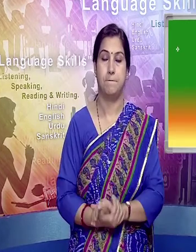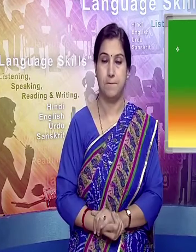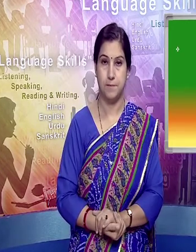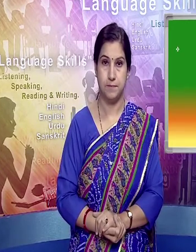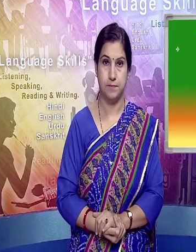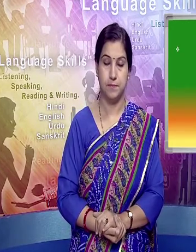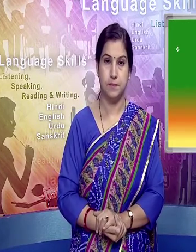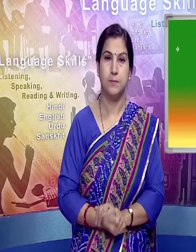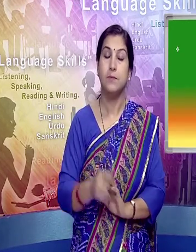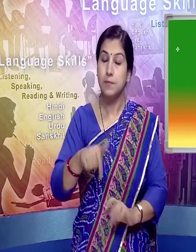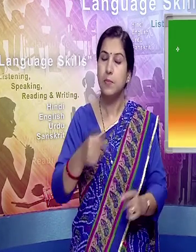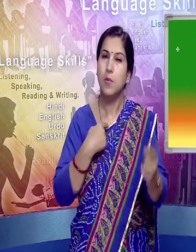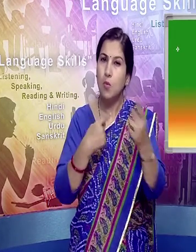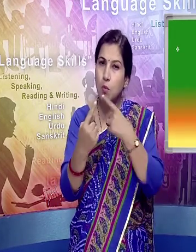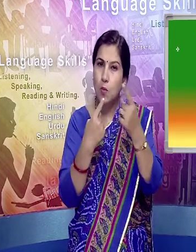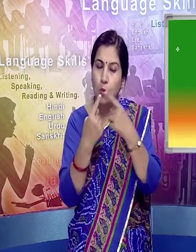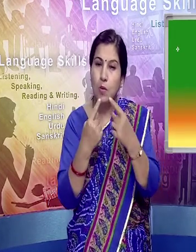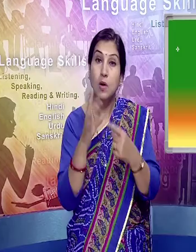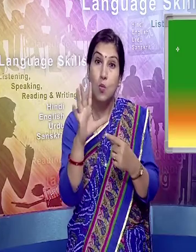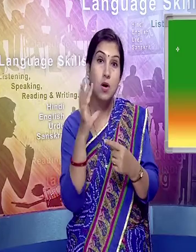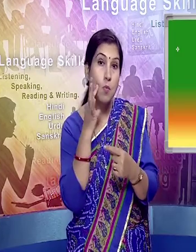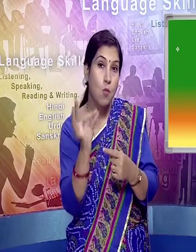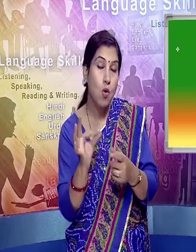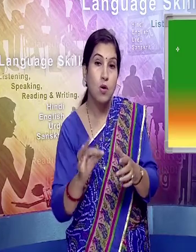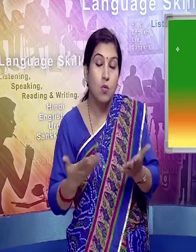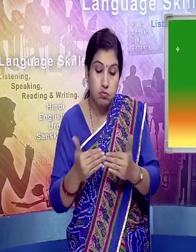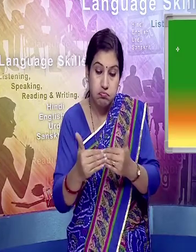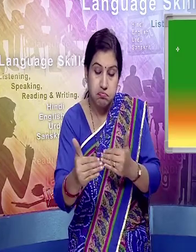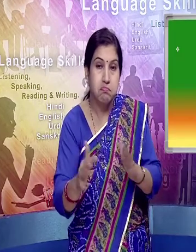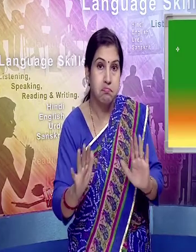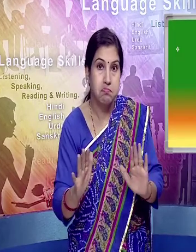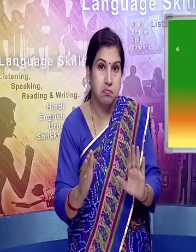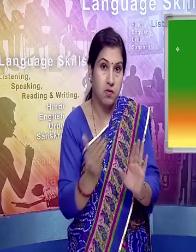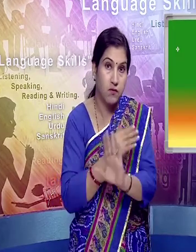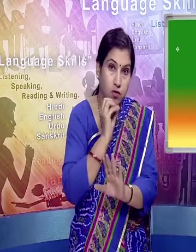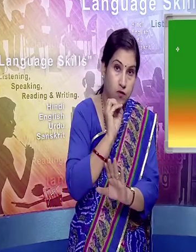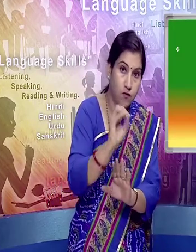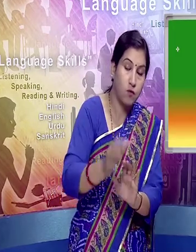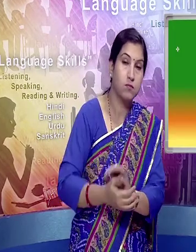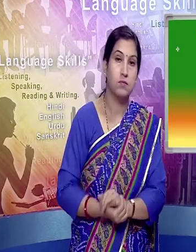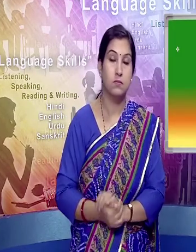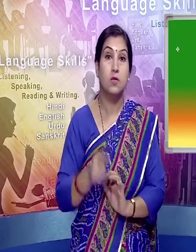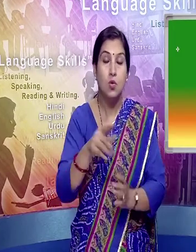I will explain you one important thing before we move forward. You have learnt about